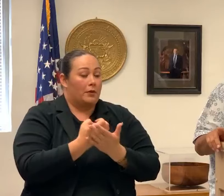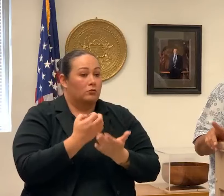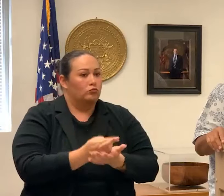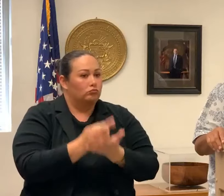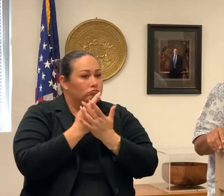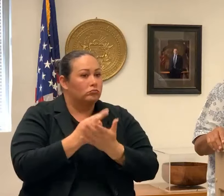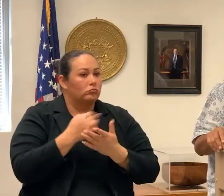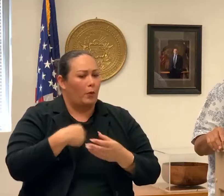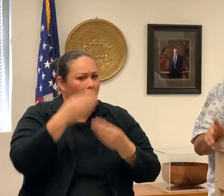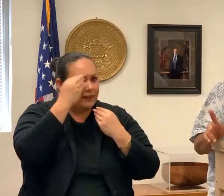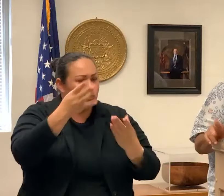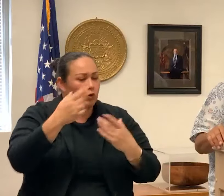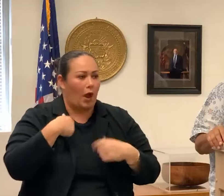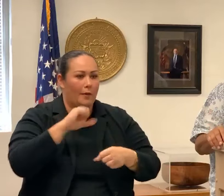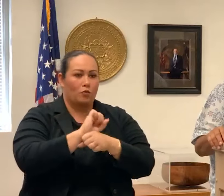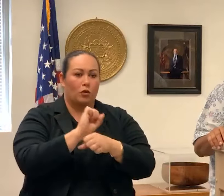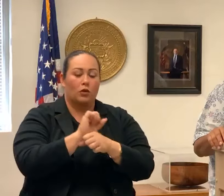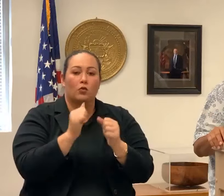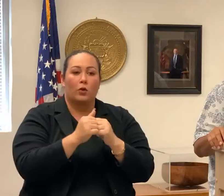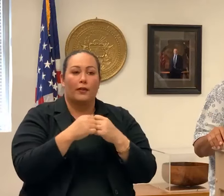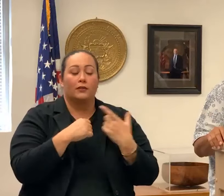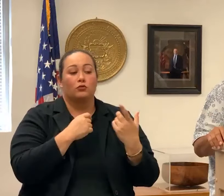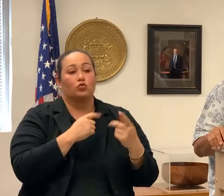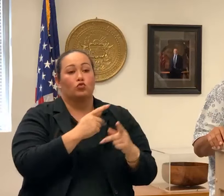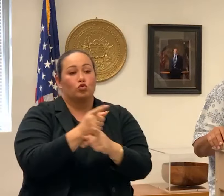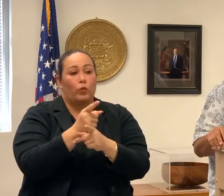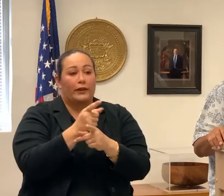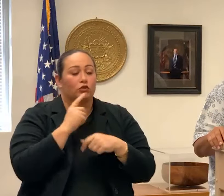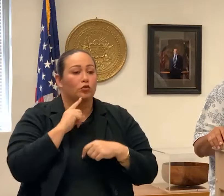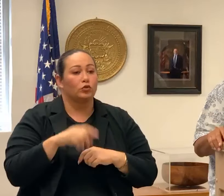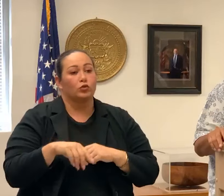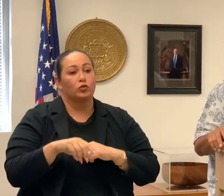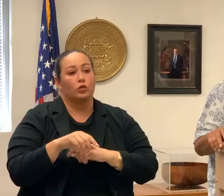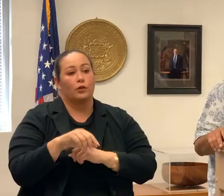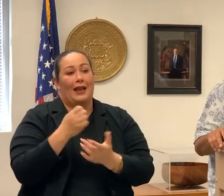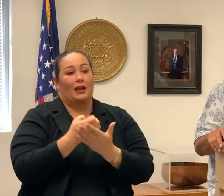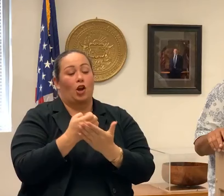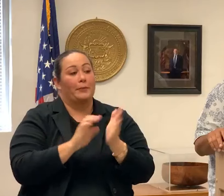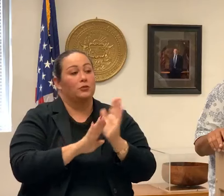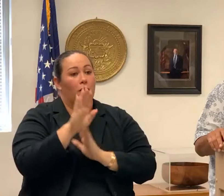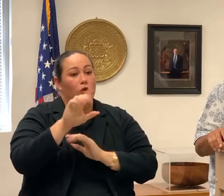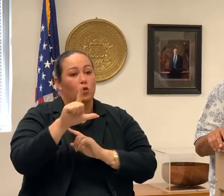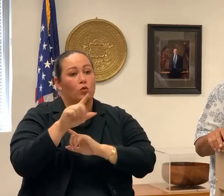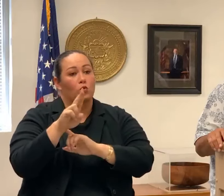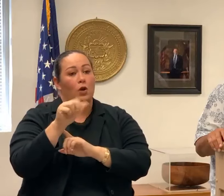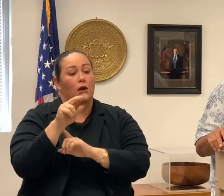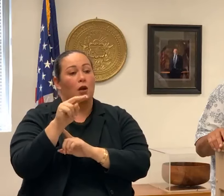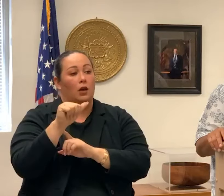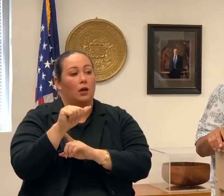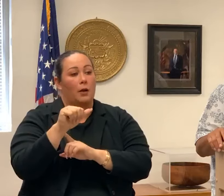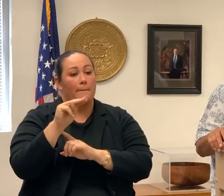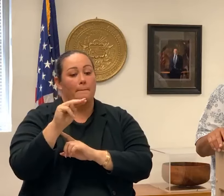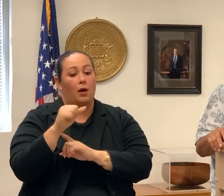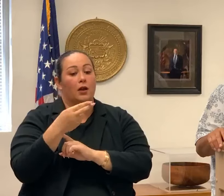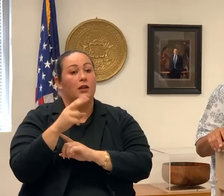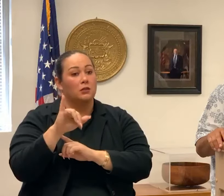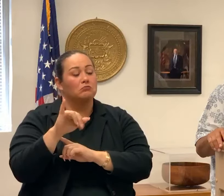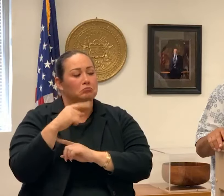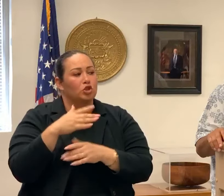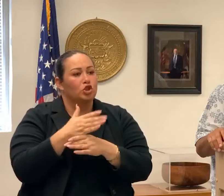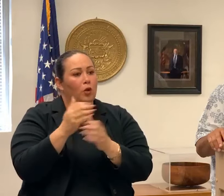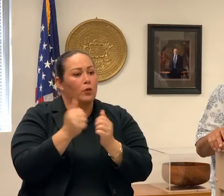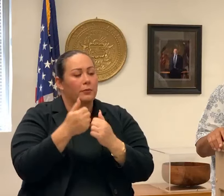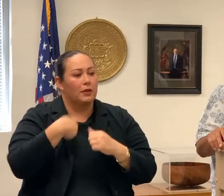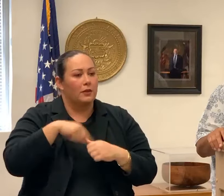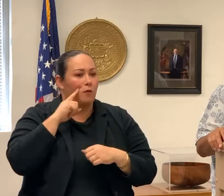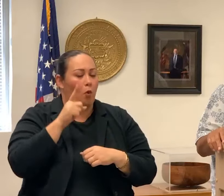well with your director of economic development, Luana Mahi. She shared with me some plans that they have for